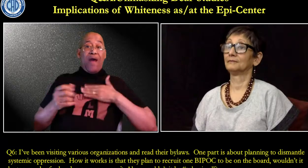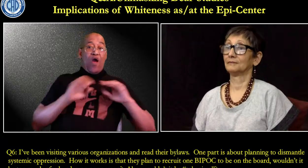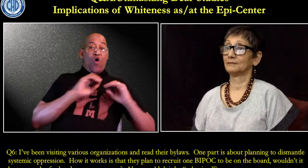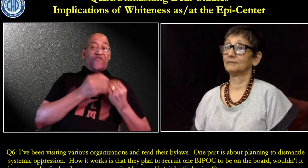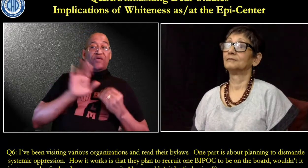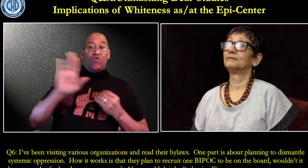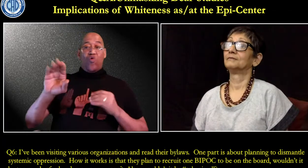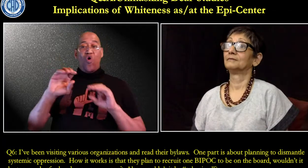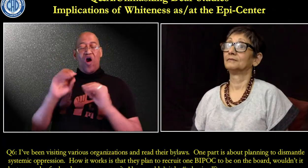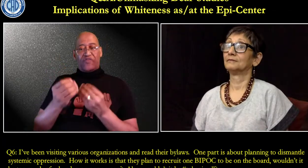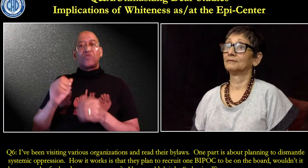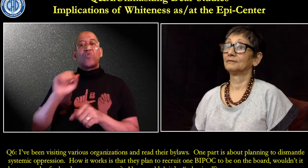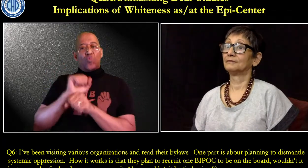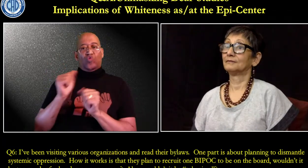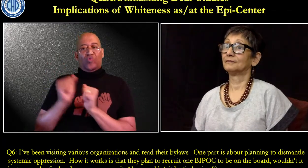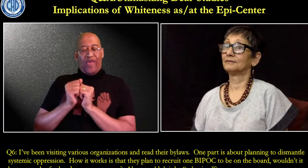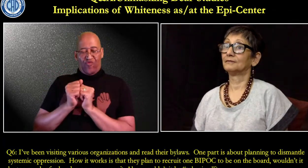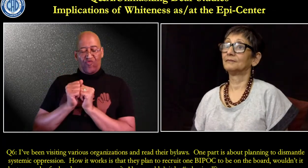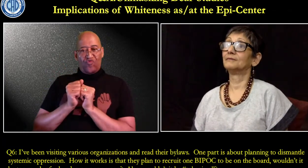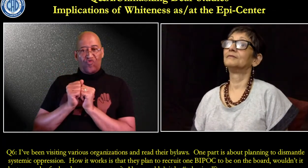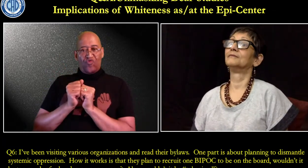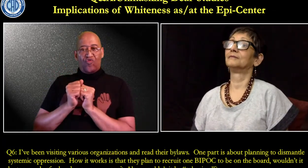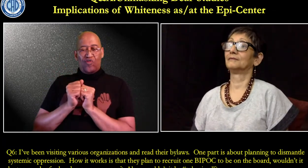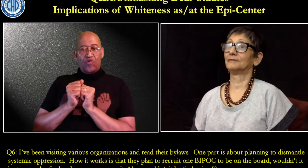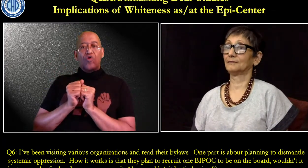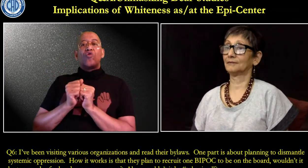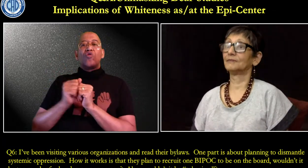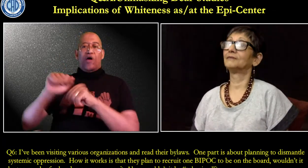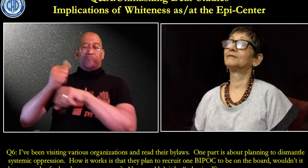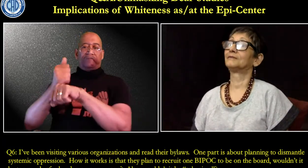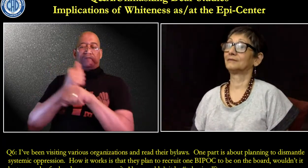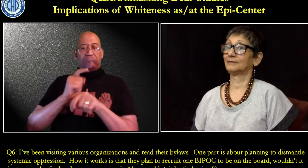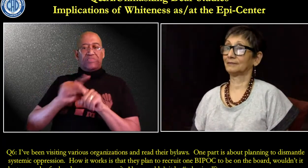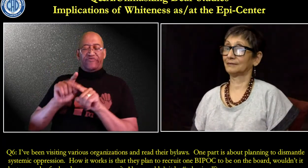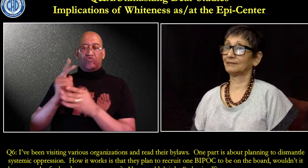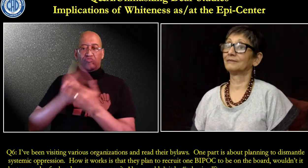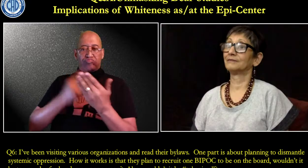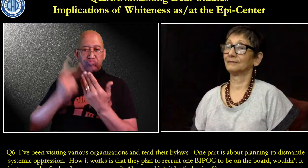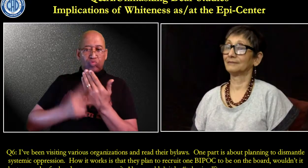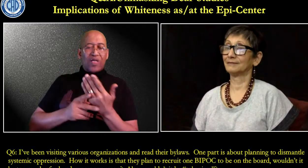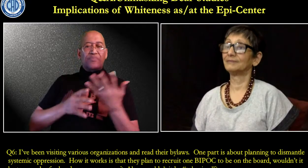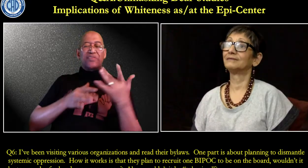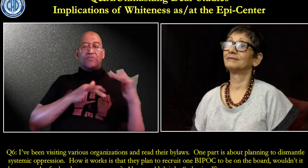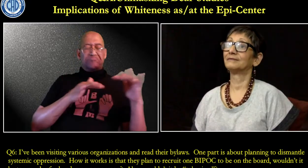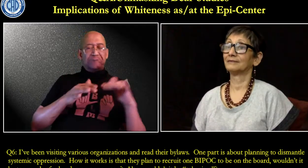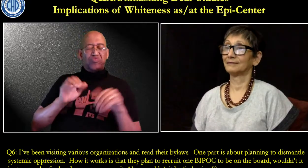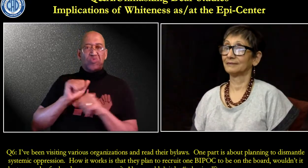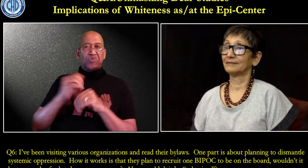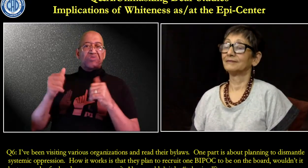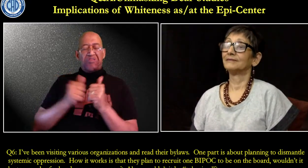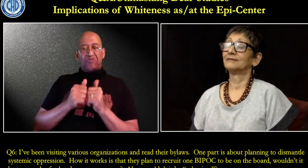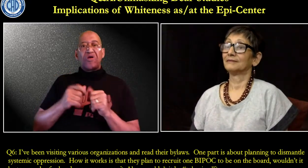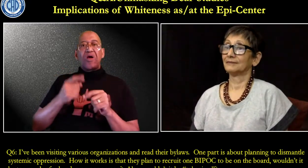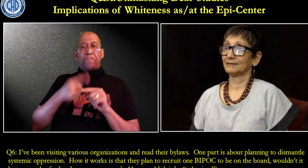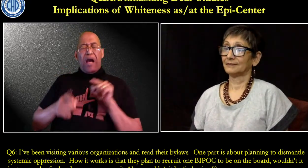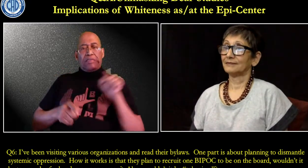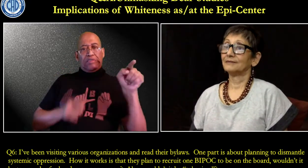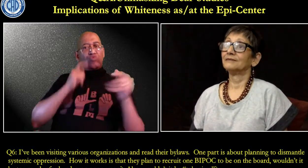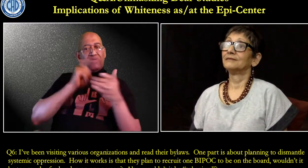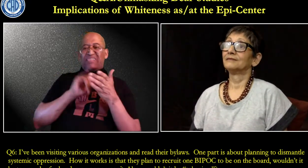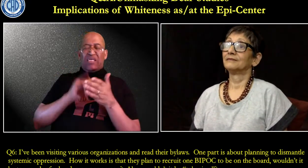There was a Black woman who was hired at a location, and they were able to work together and set up different